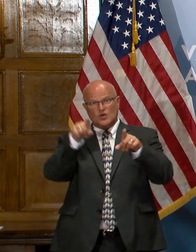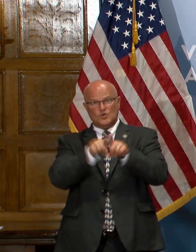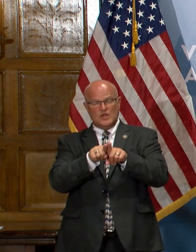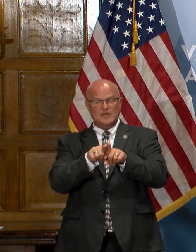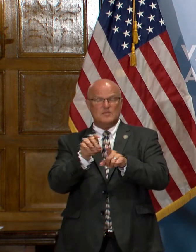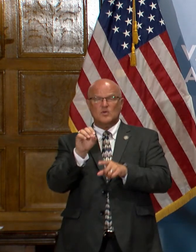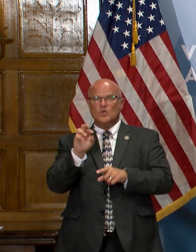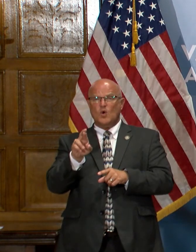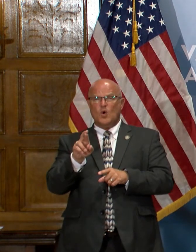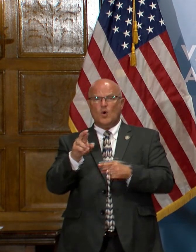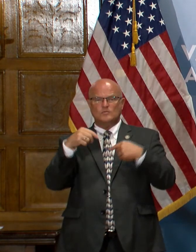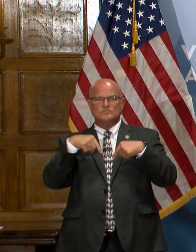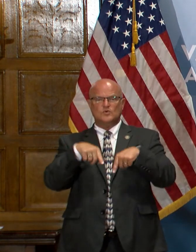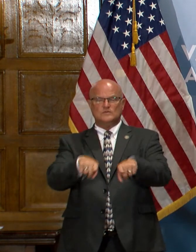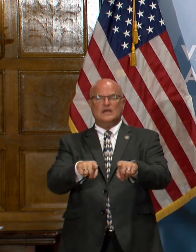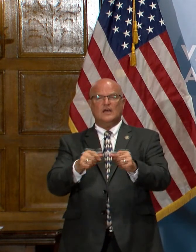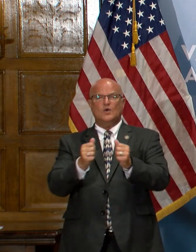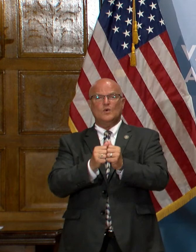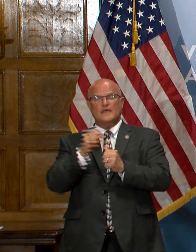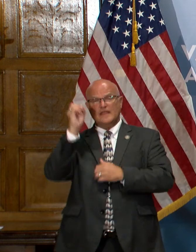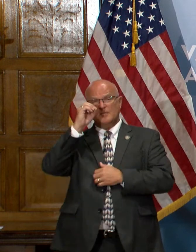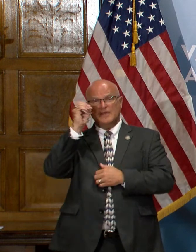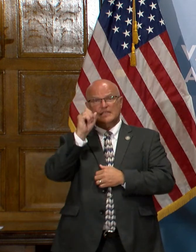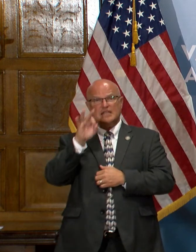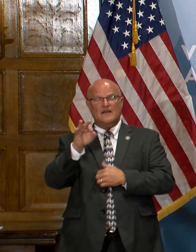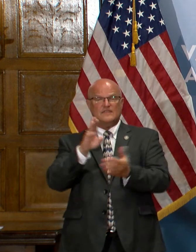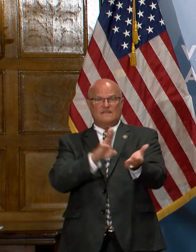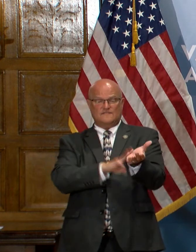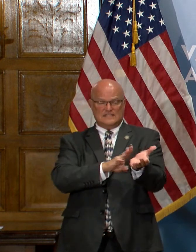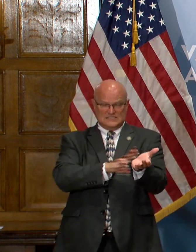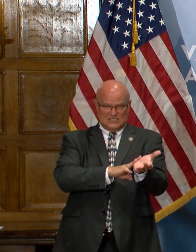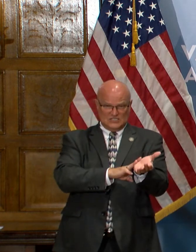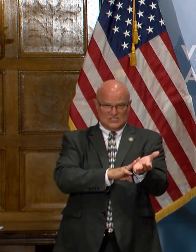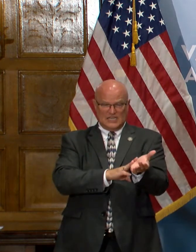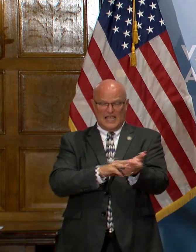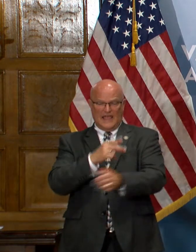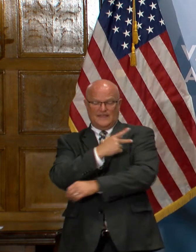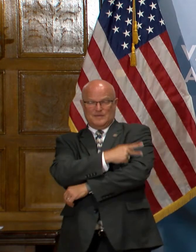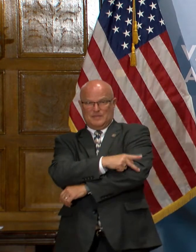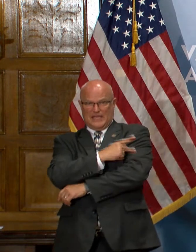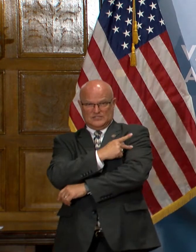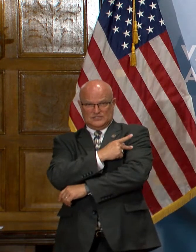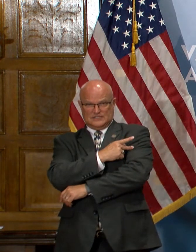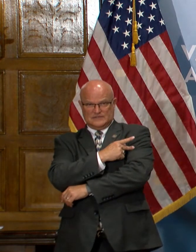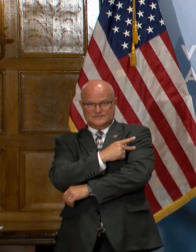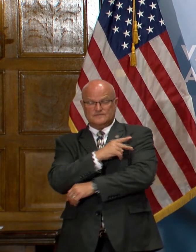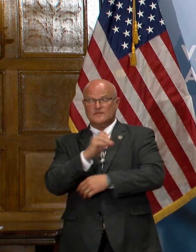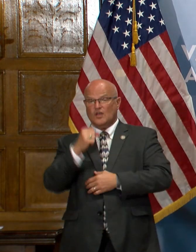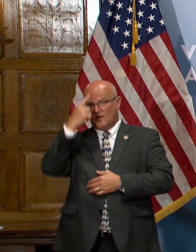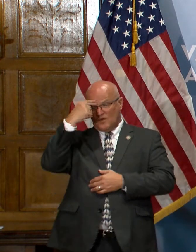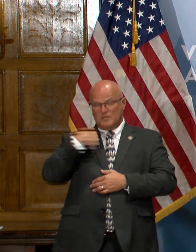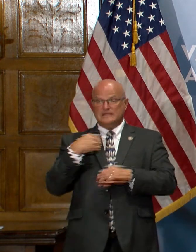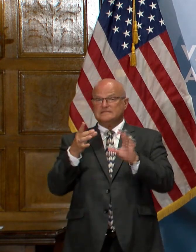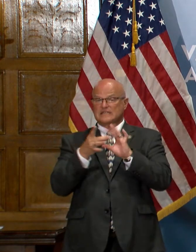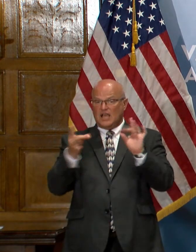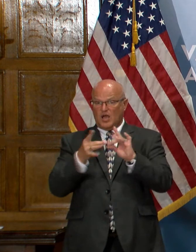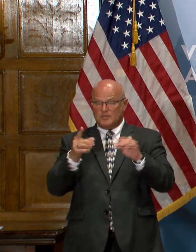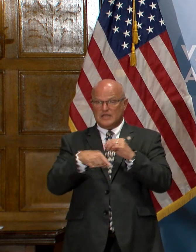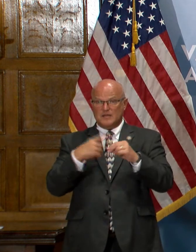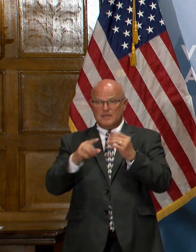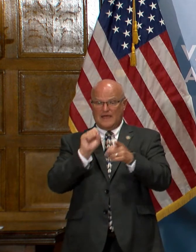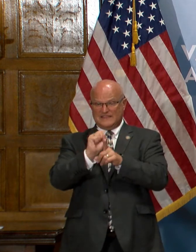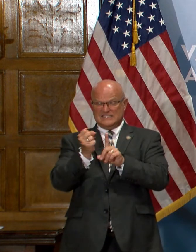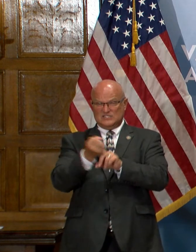or coincidence in the opinions of the physician and the patient. So for me to comment on